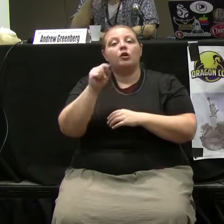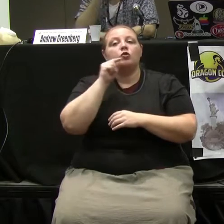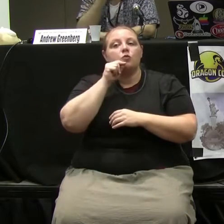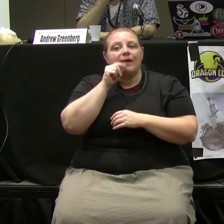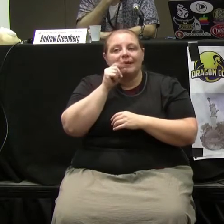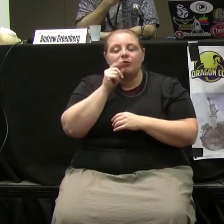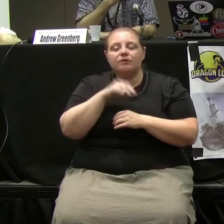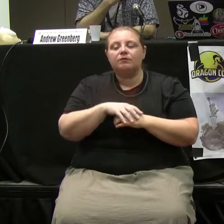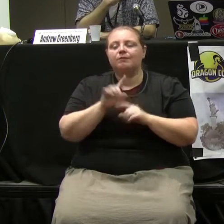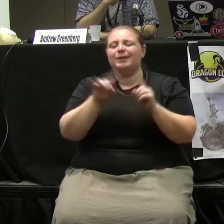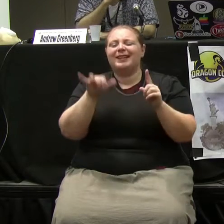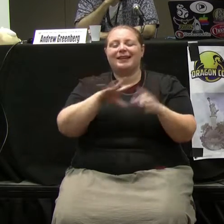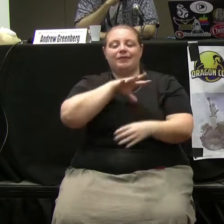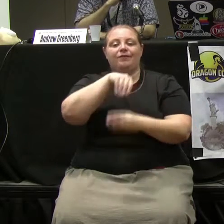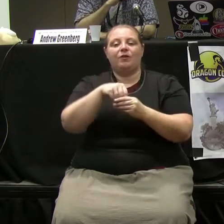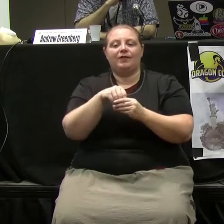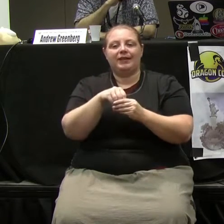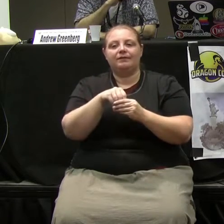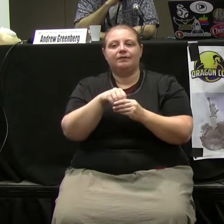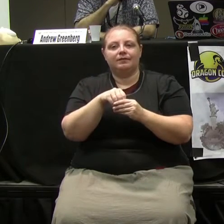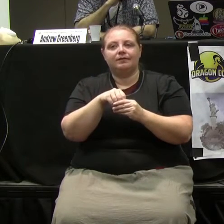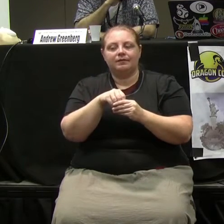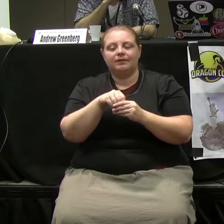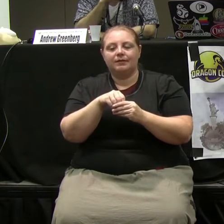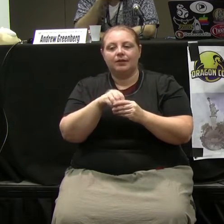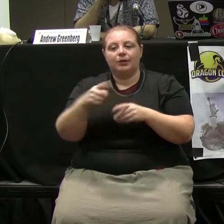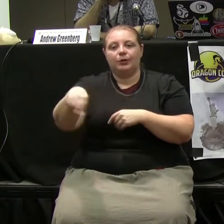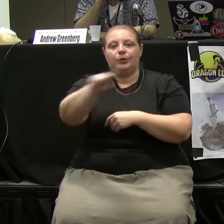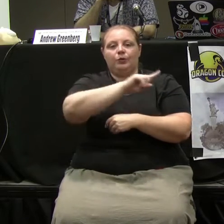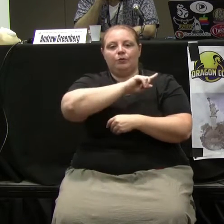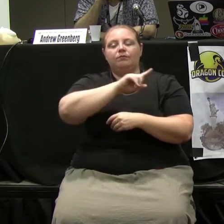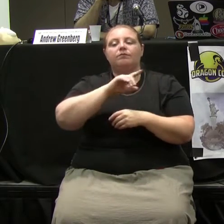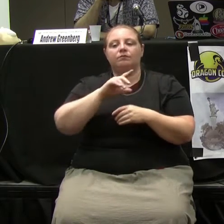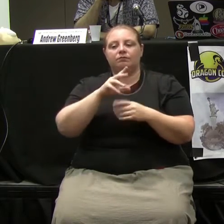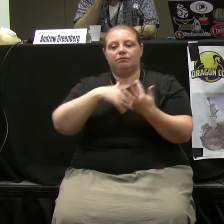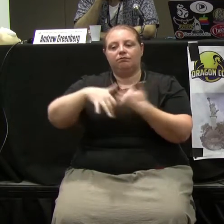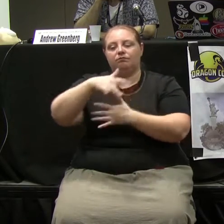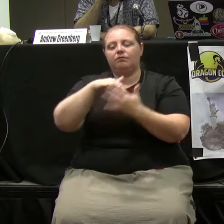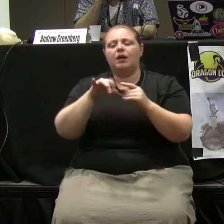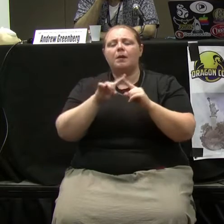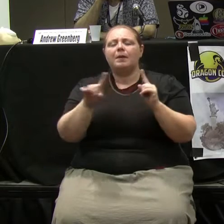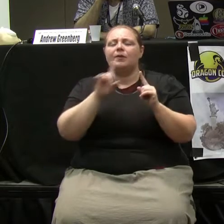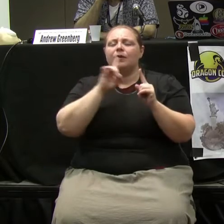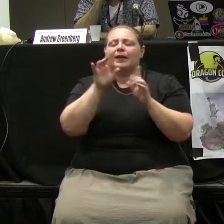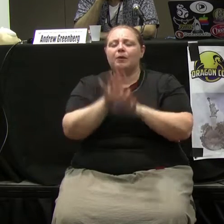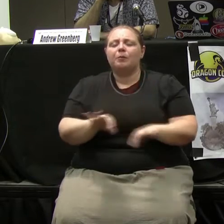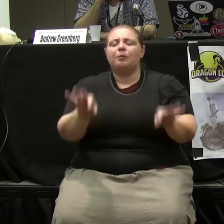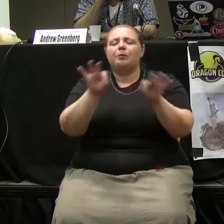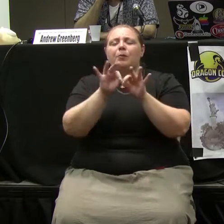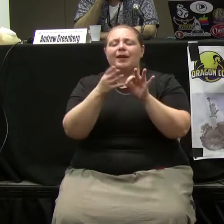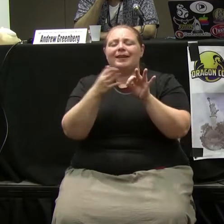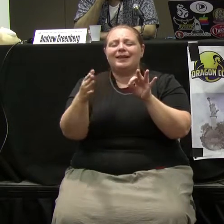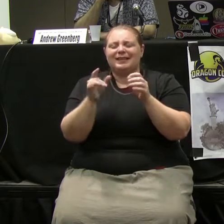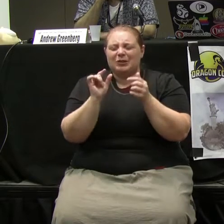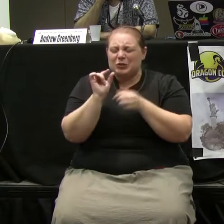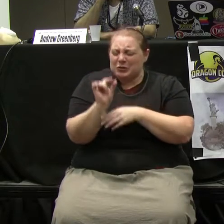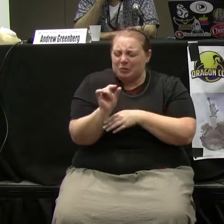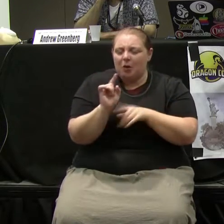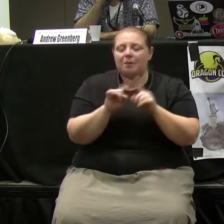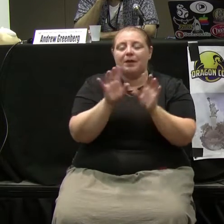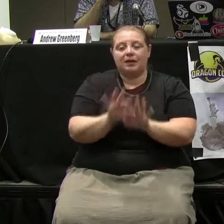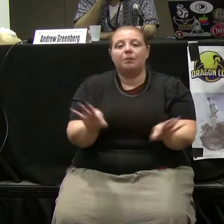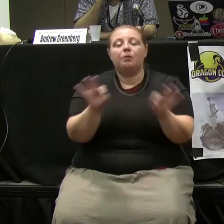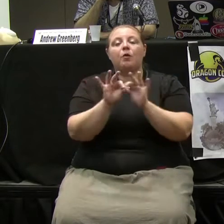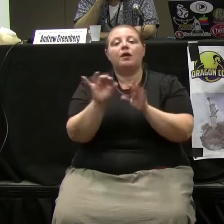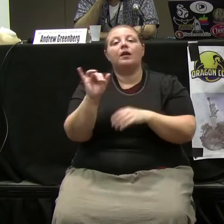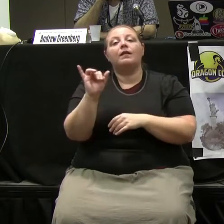a lot of stuff involving engagement, but there's a few, like, really crucial steps that are very, very small, but are actually very important. You know, for example,